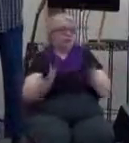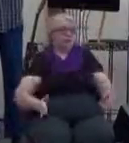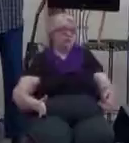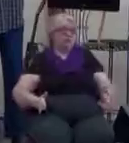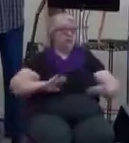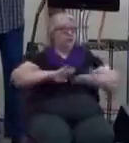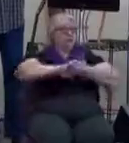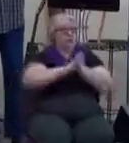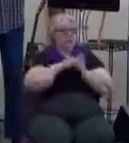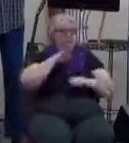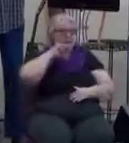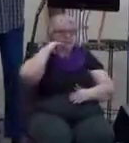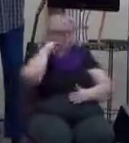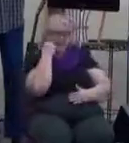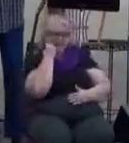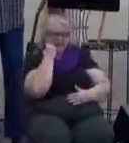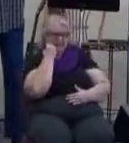get jealous.